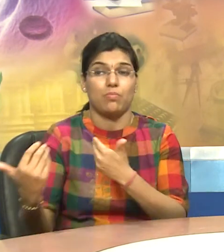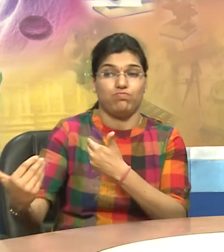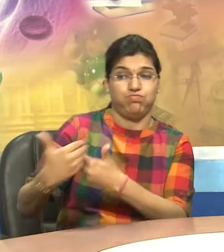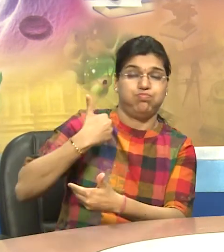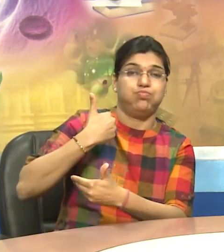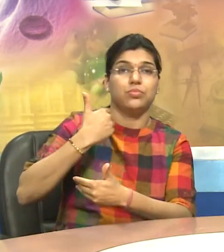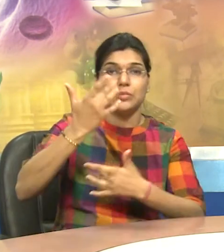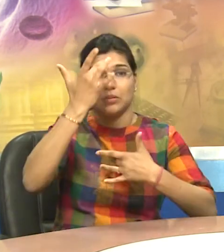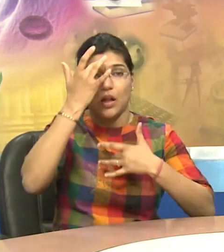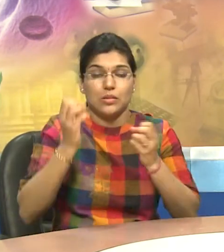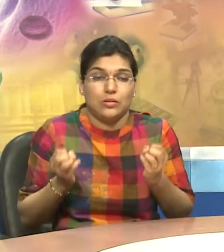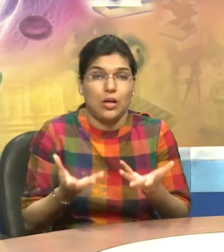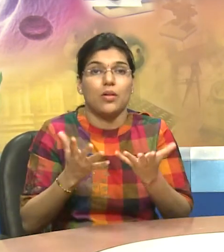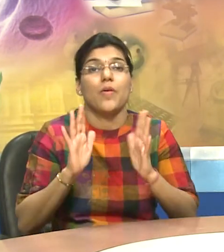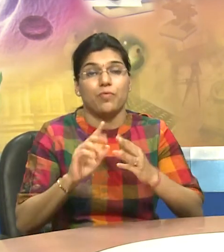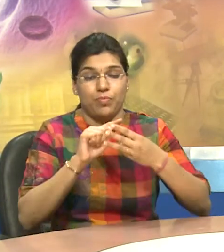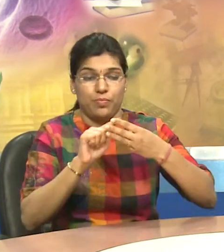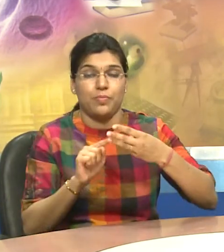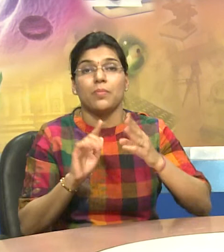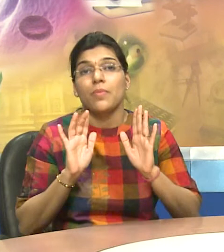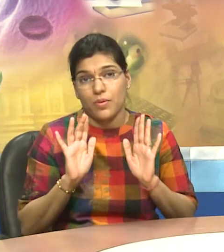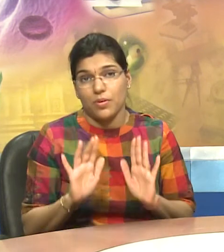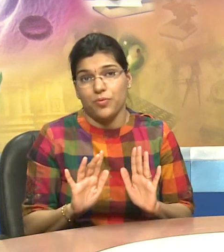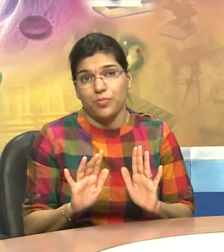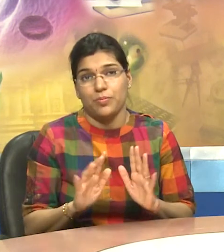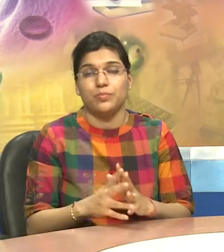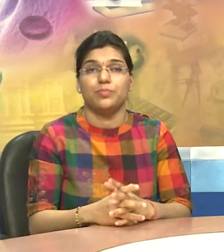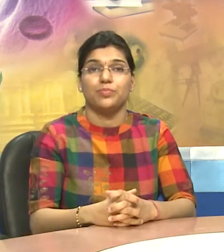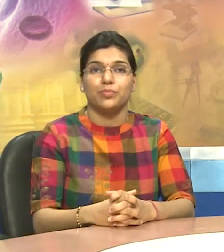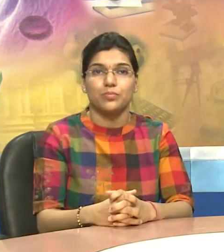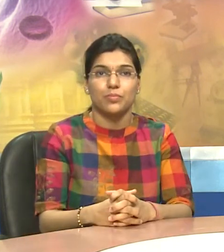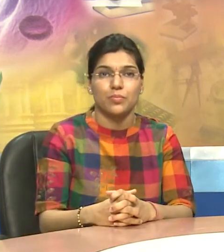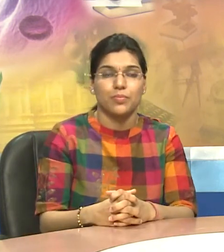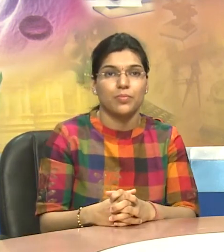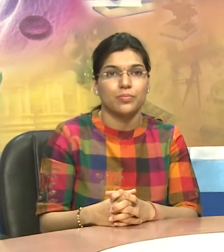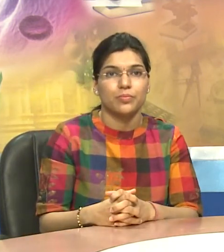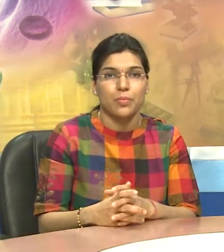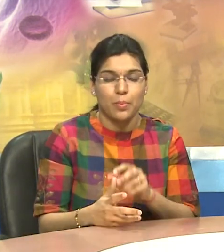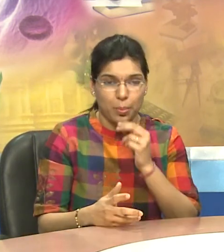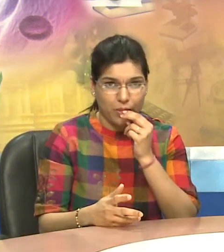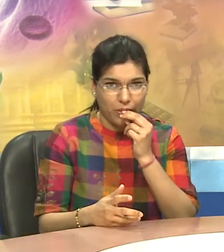and possibility of hearing loss. There are 3 main problems.